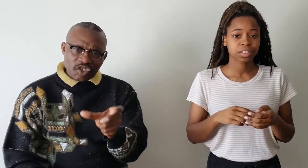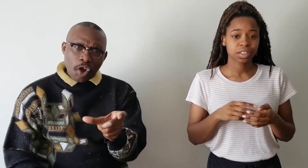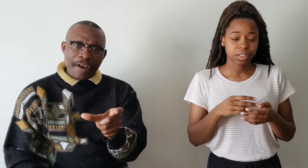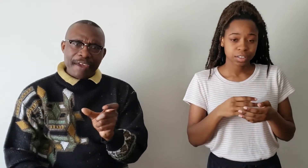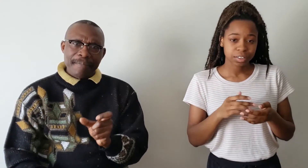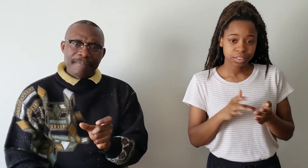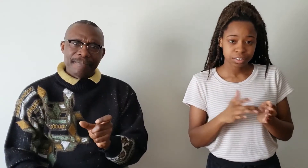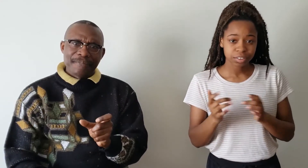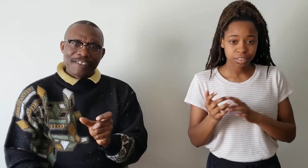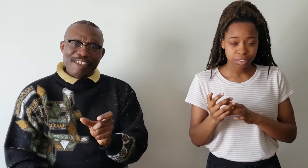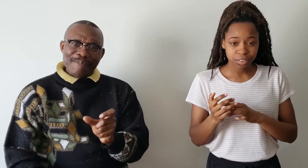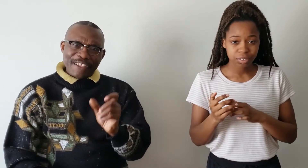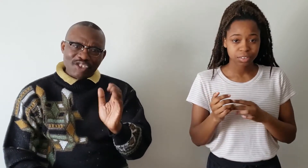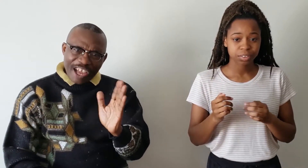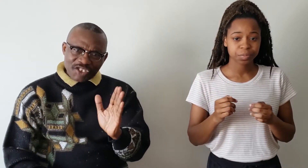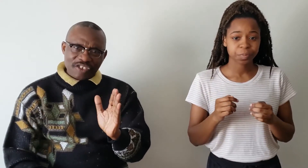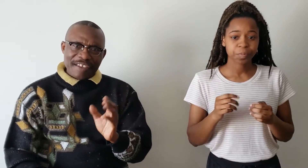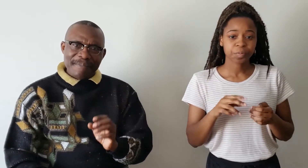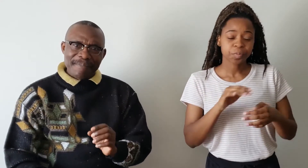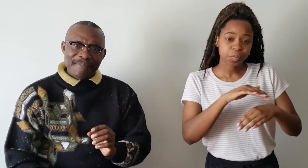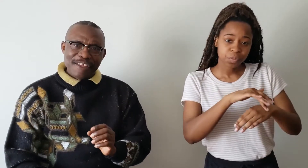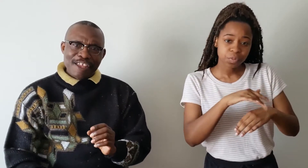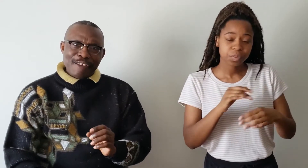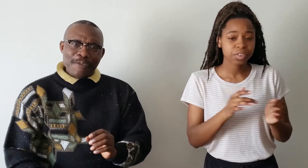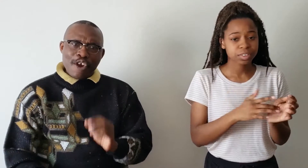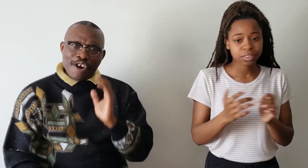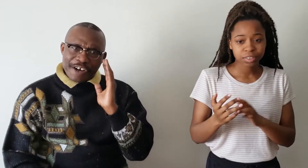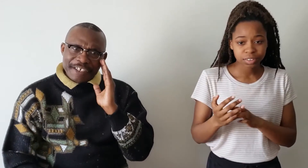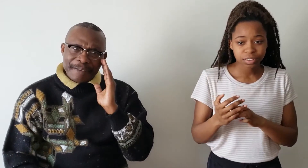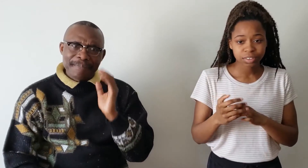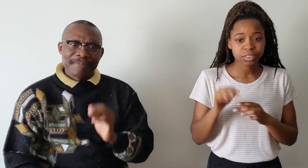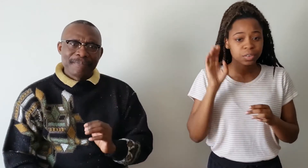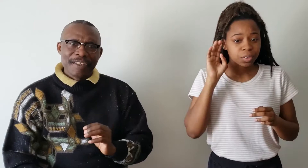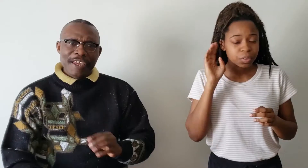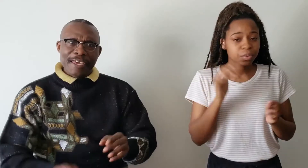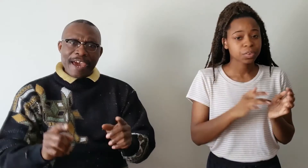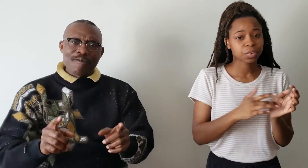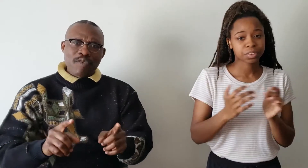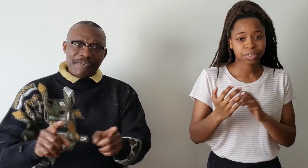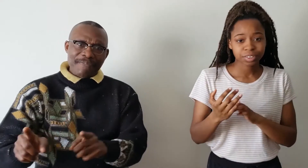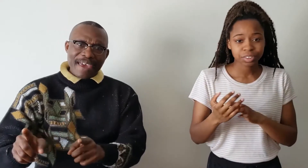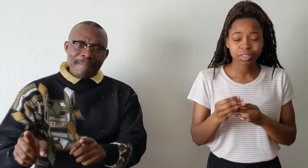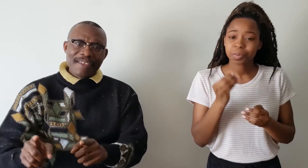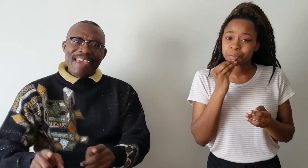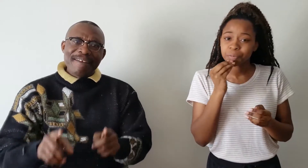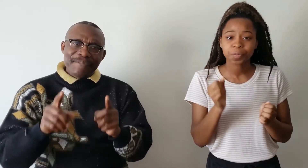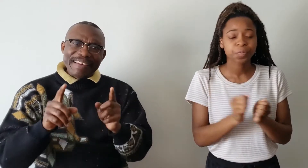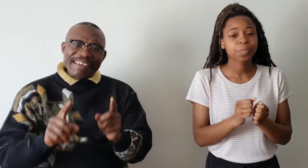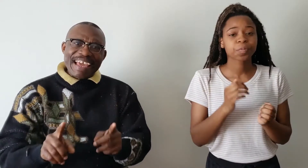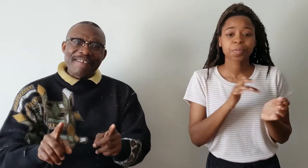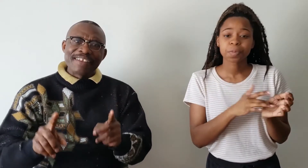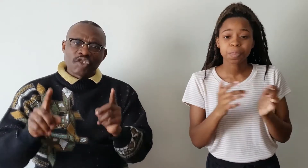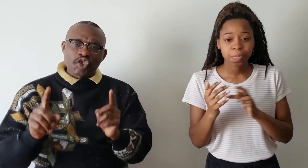saw him. They touched him. They heard him. He ate with them, and they saw